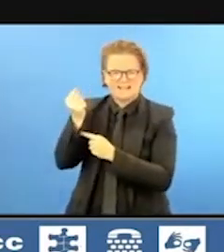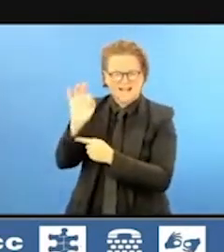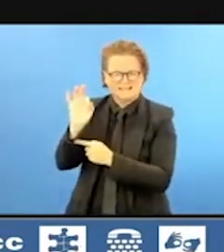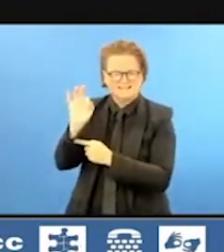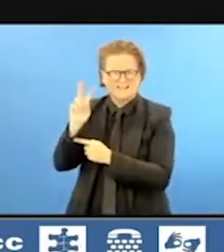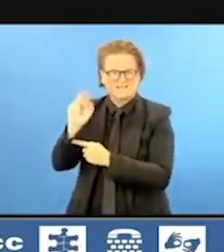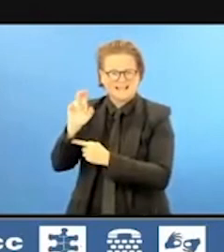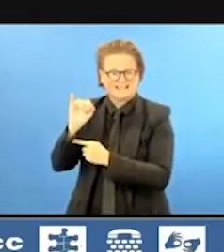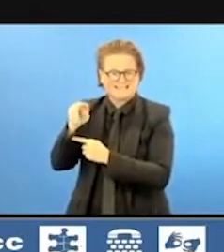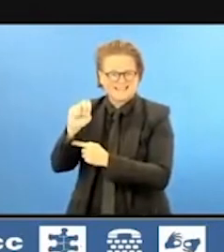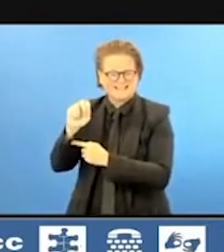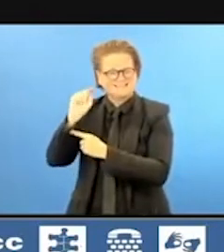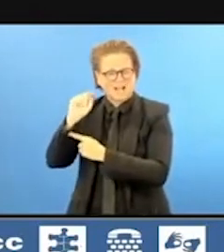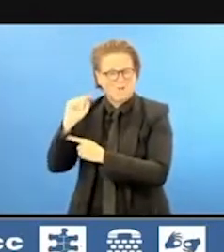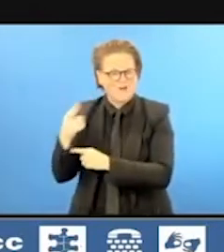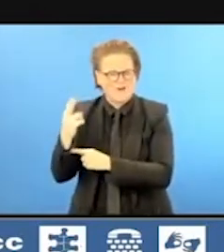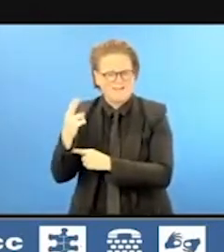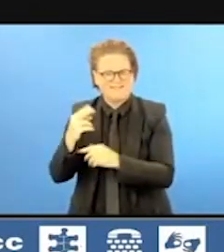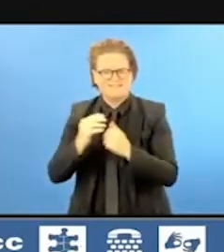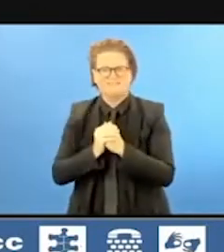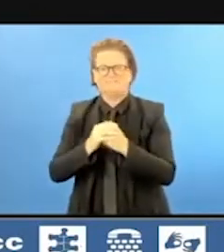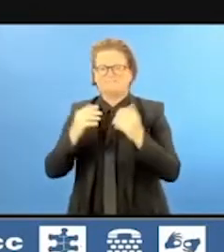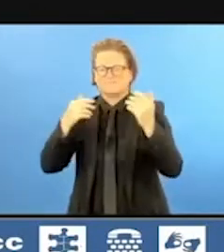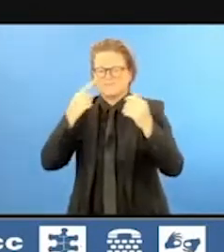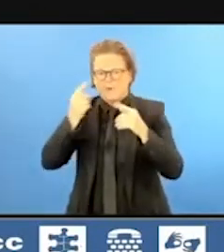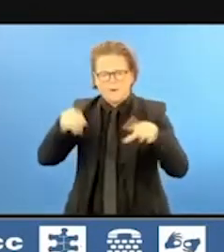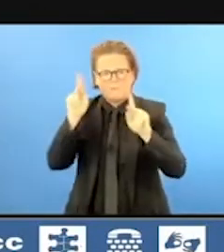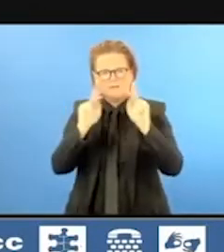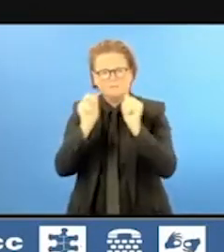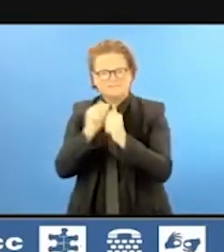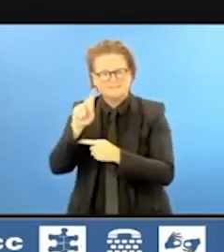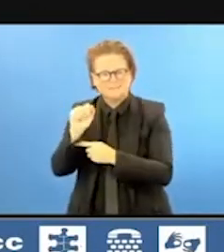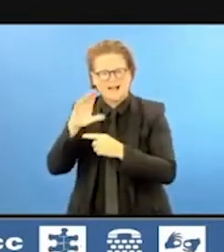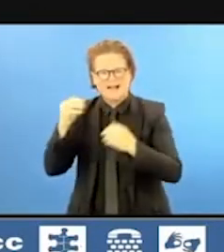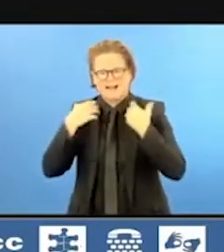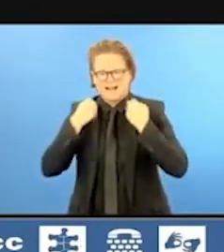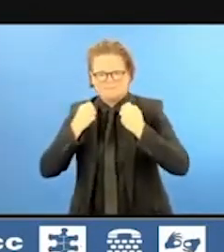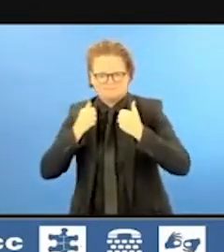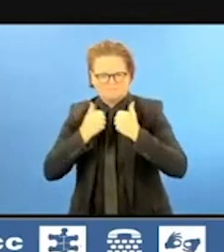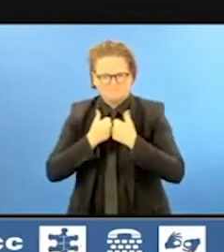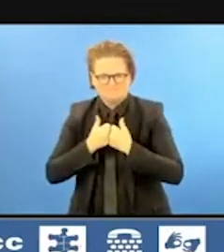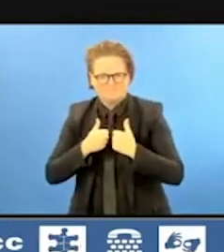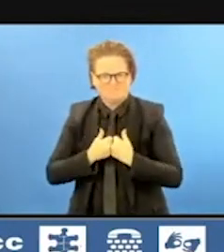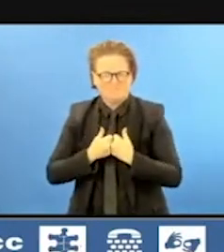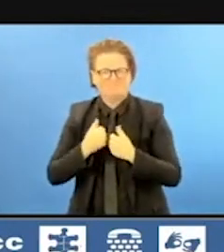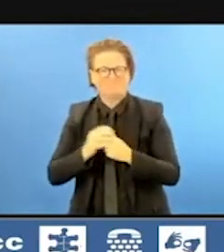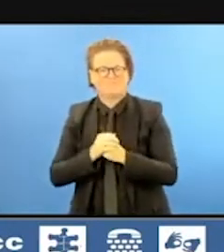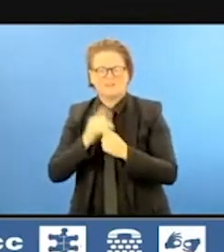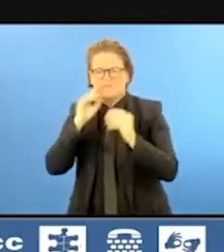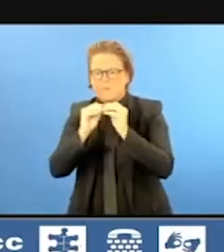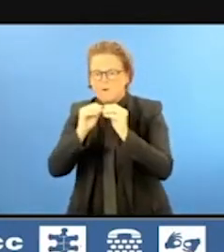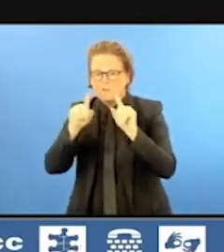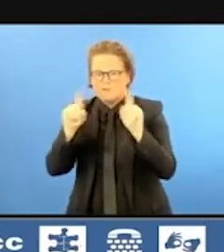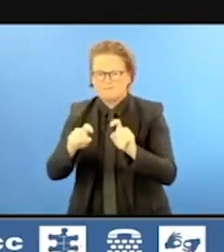health conditions. As stated before, for more information or if you have any further questions, please do reach out to